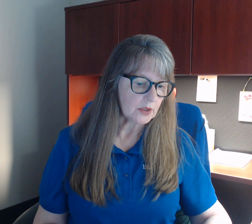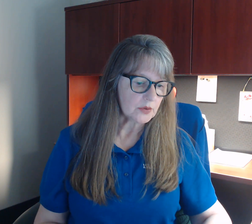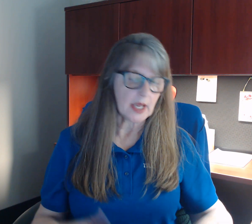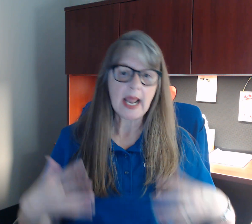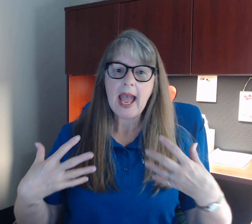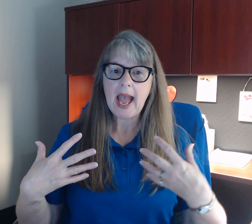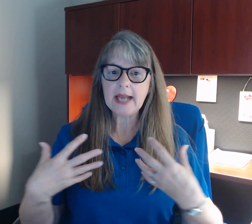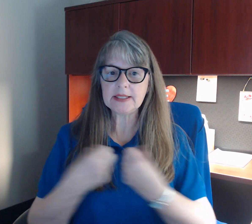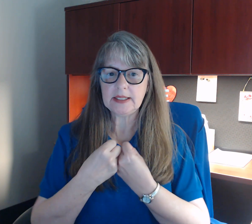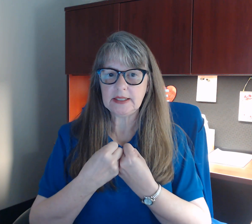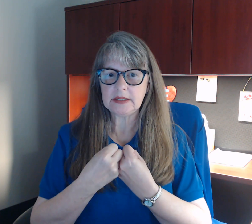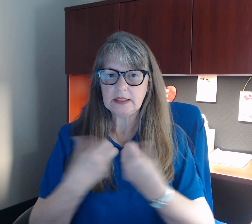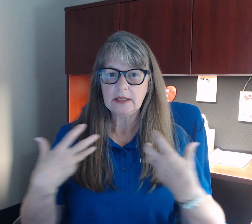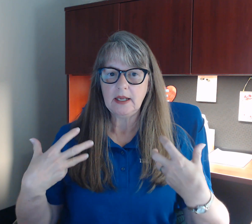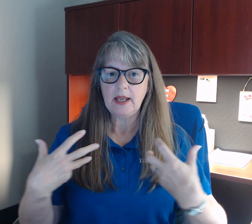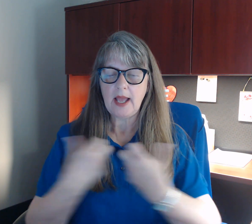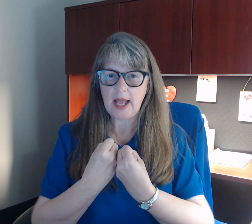that. Accident.